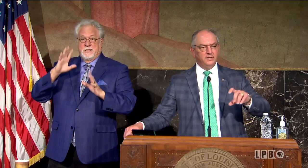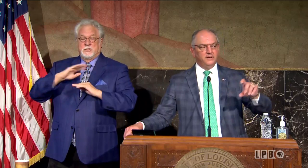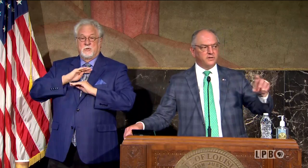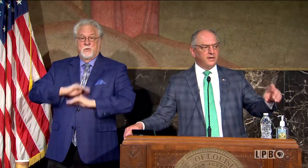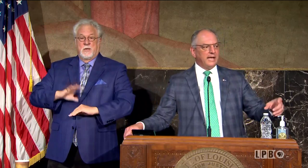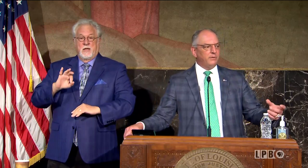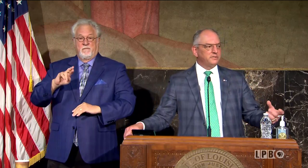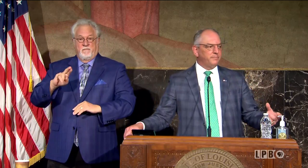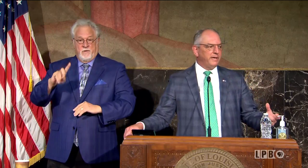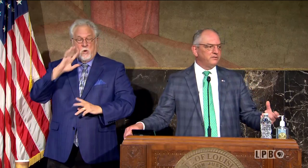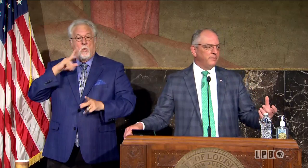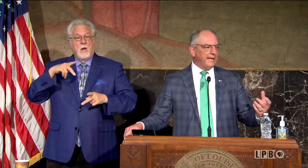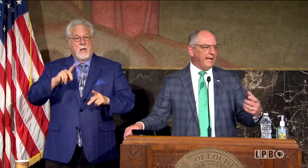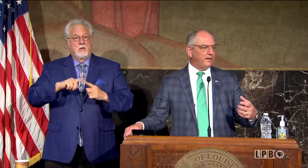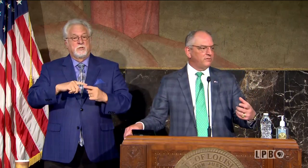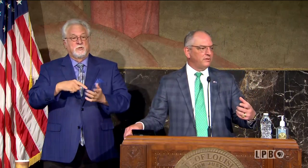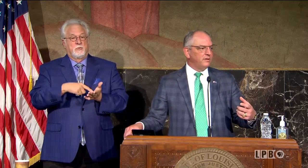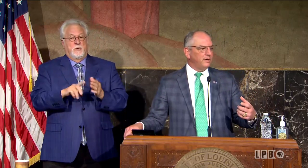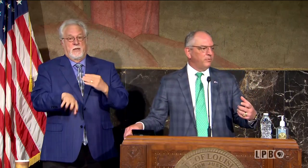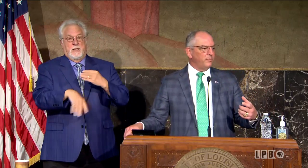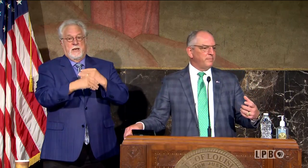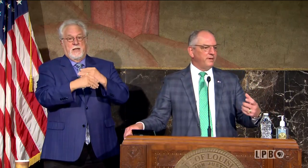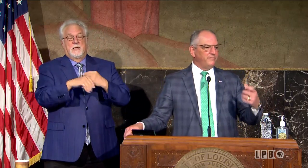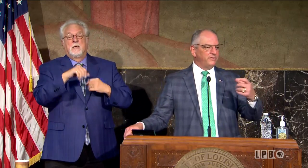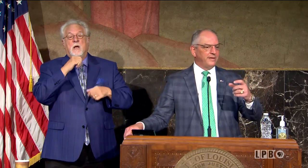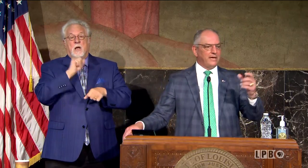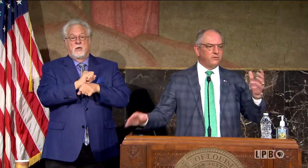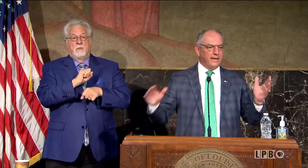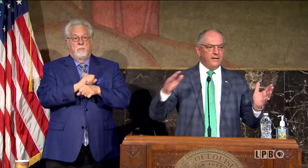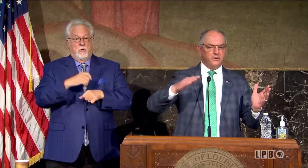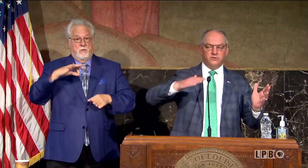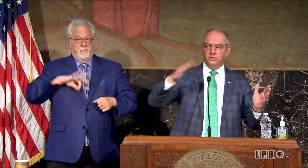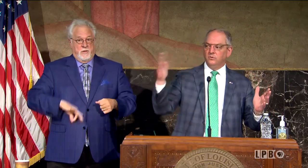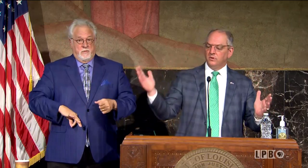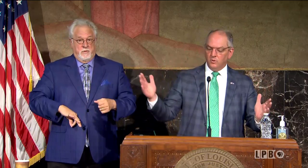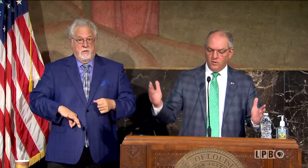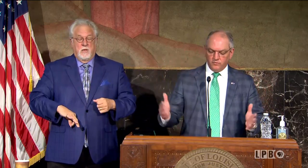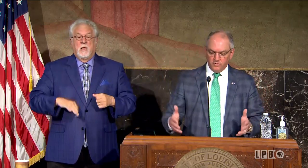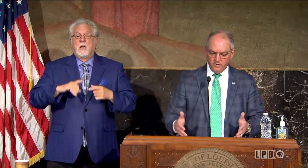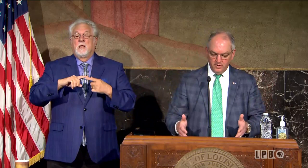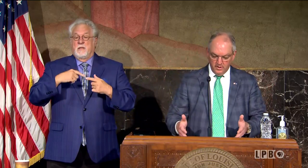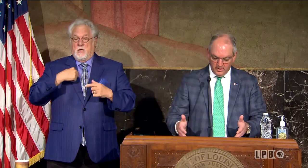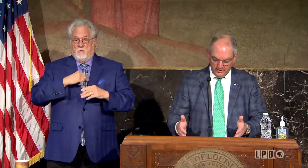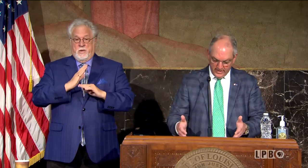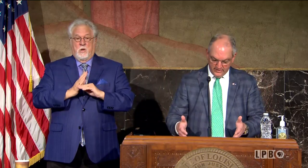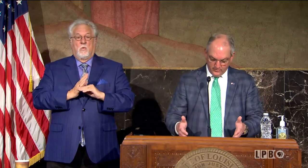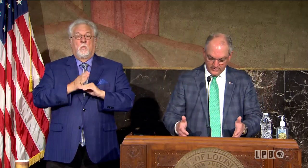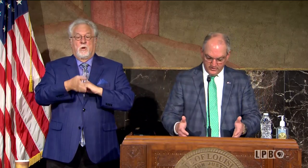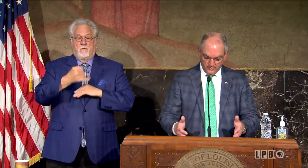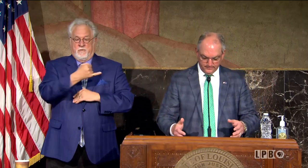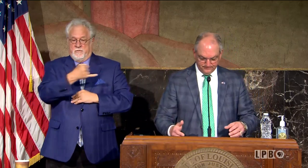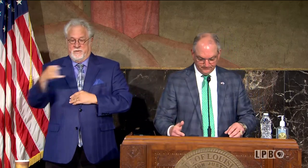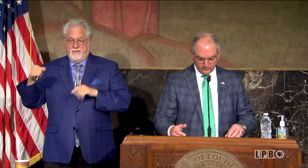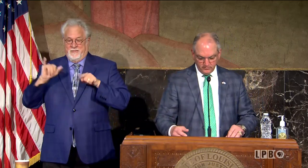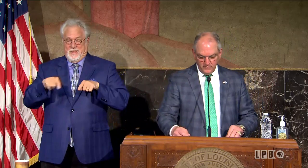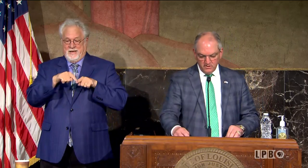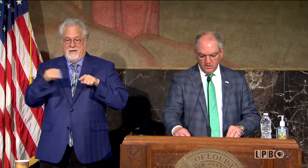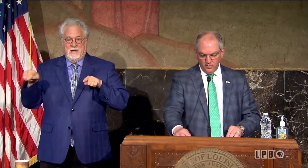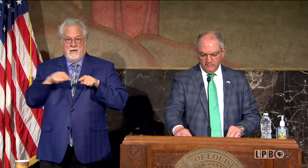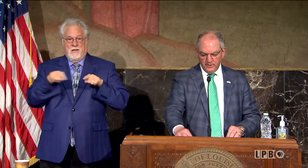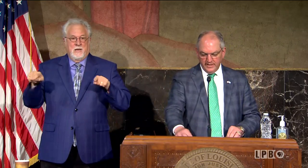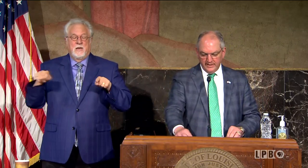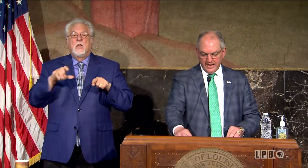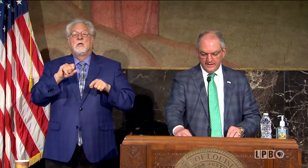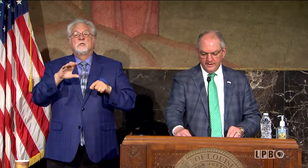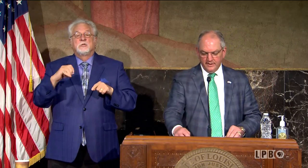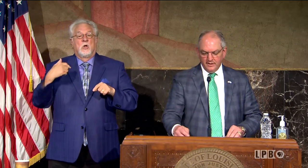Fund that's going to allow us to pay some enhanced unemployment benefits that actually allowed us to go over that threshold. So